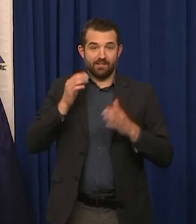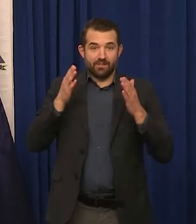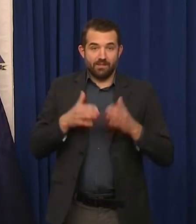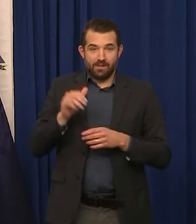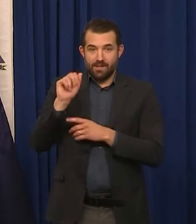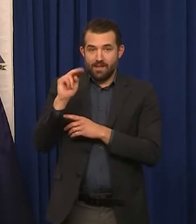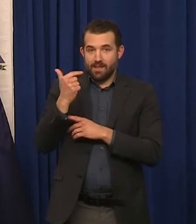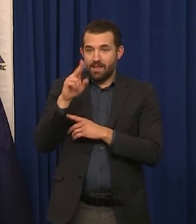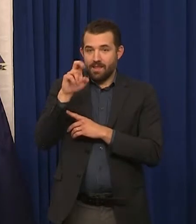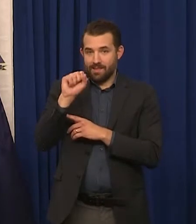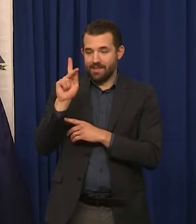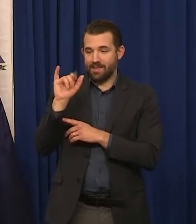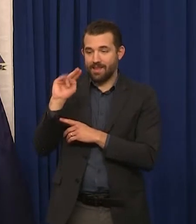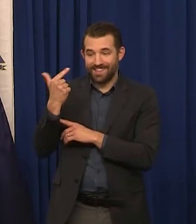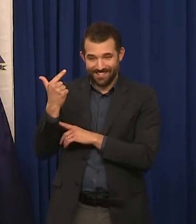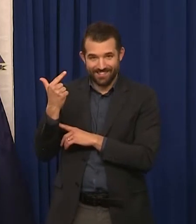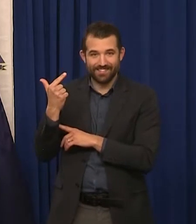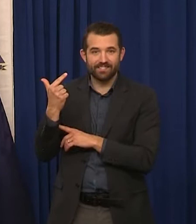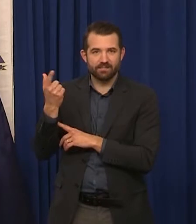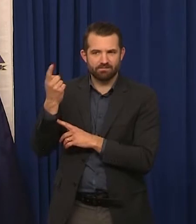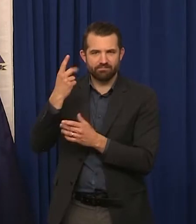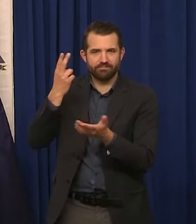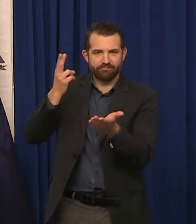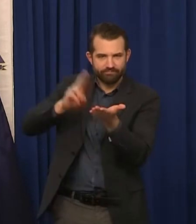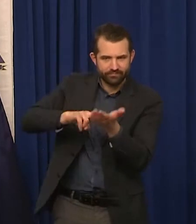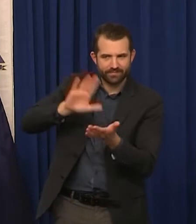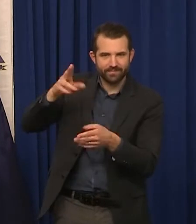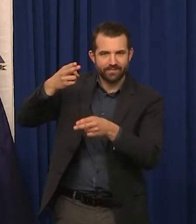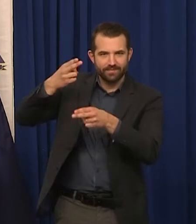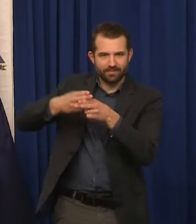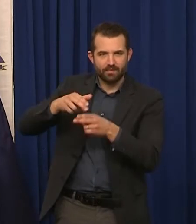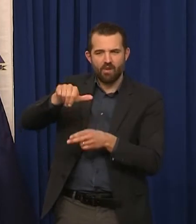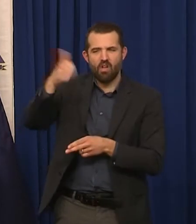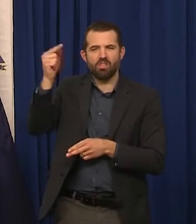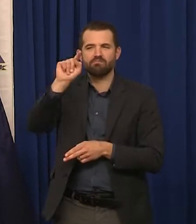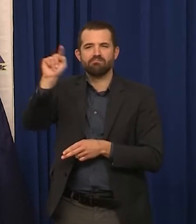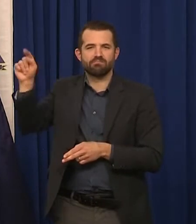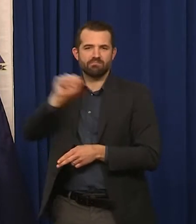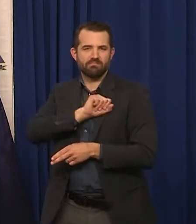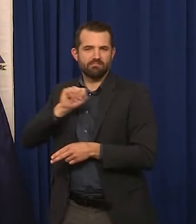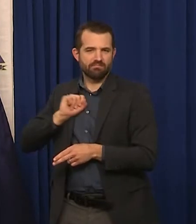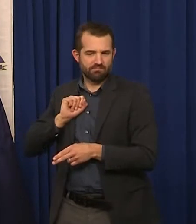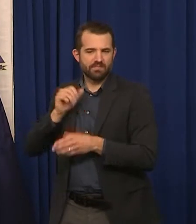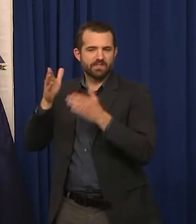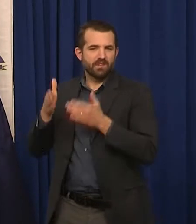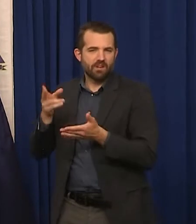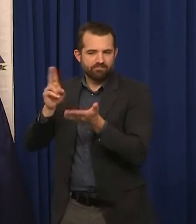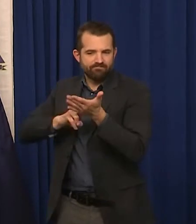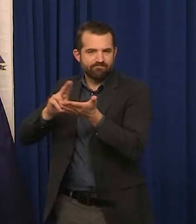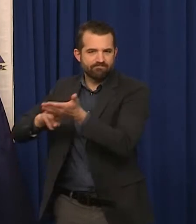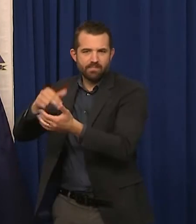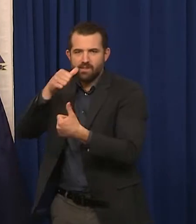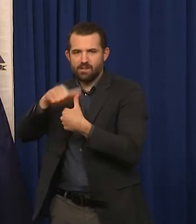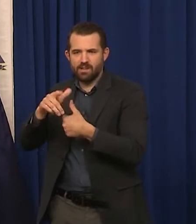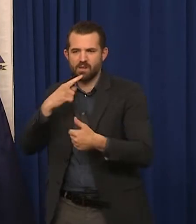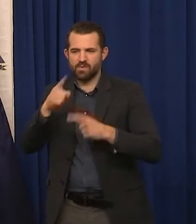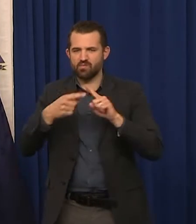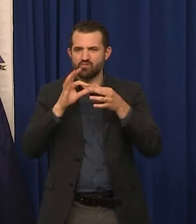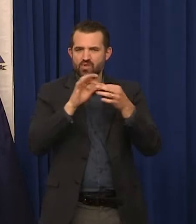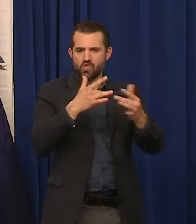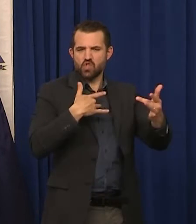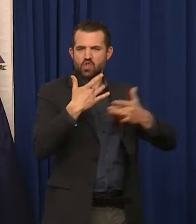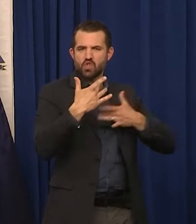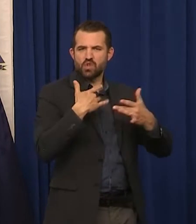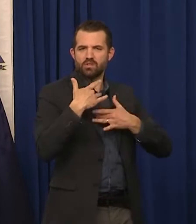letter along with several other senators expressing concerns to the Trump administration about the safety of the U.S. food